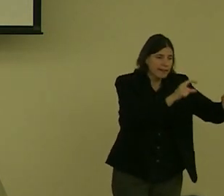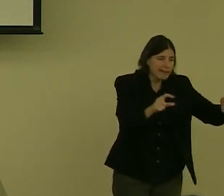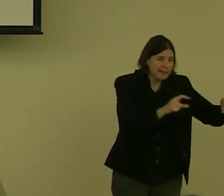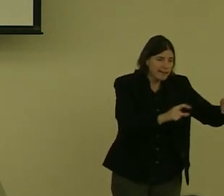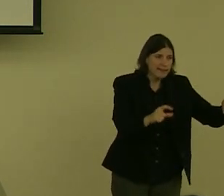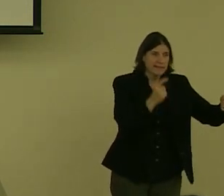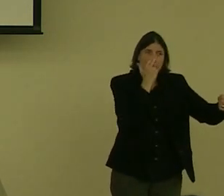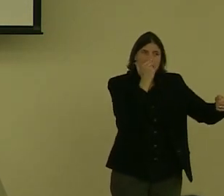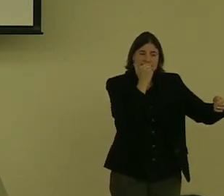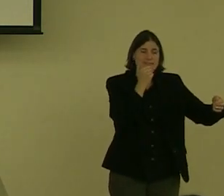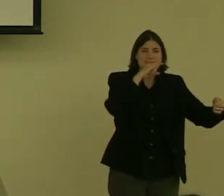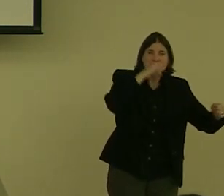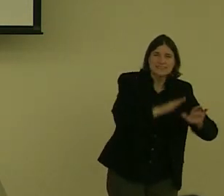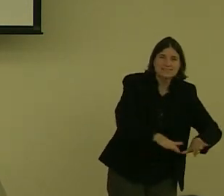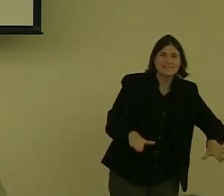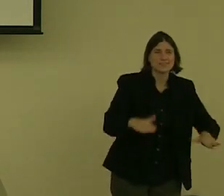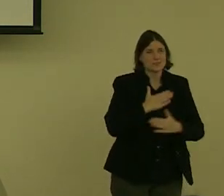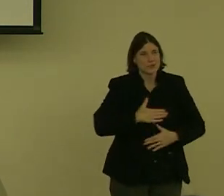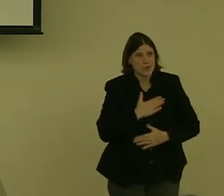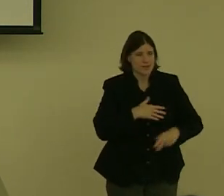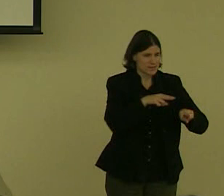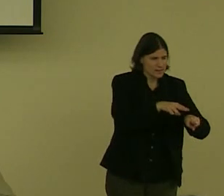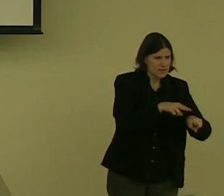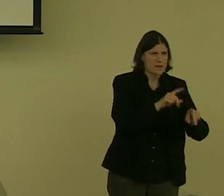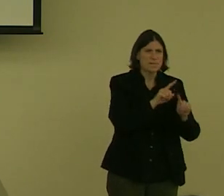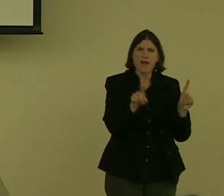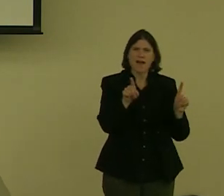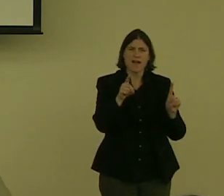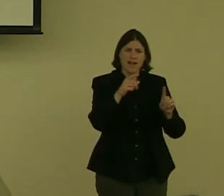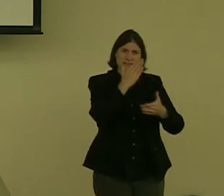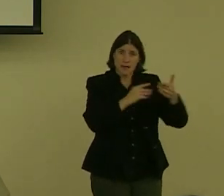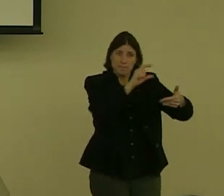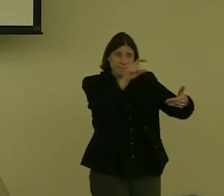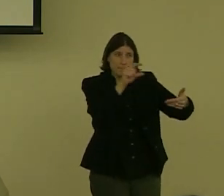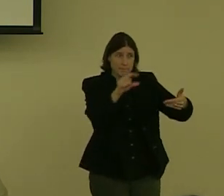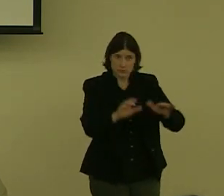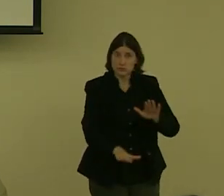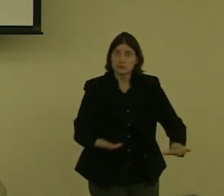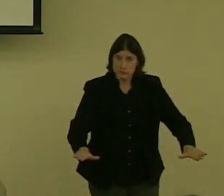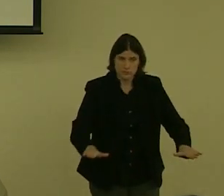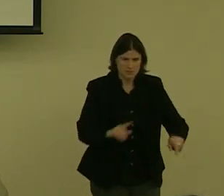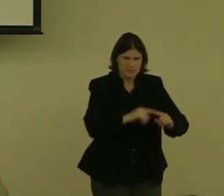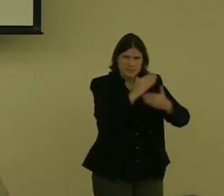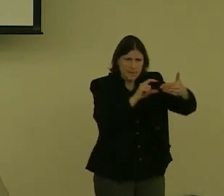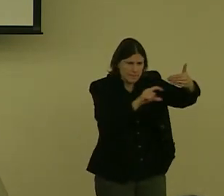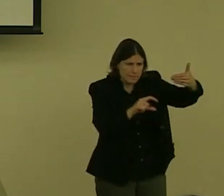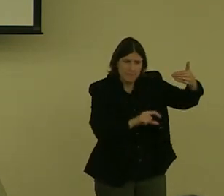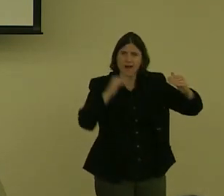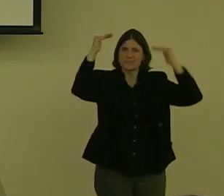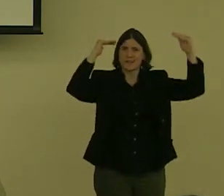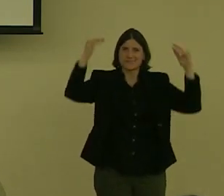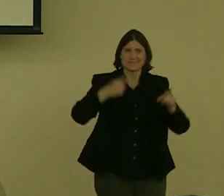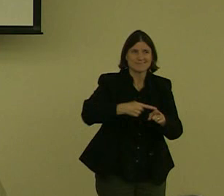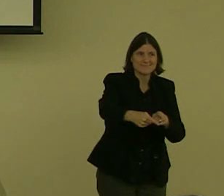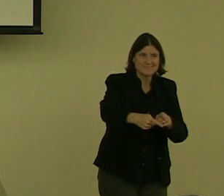up, what's happening. Wait, I ask them, I'm like, would you let your 10-year-old read this comic?